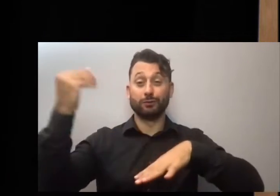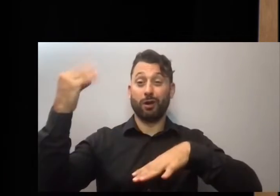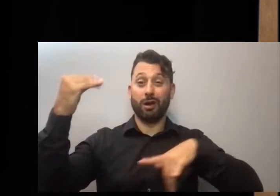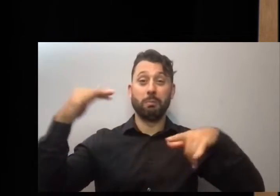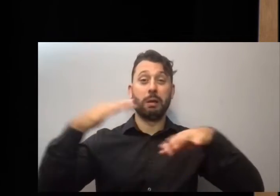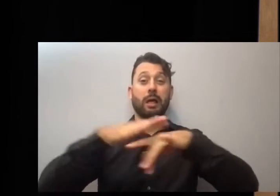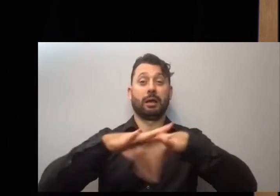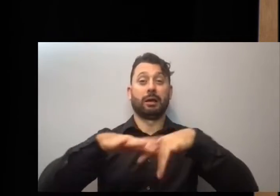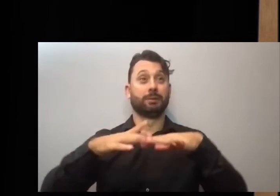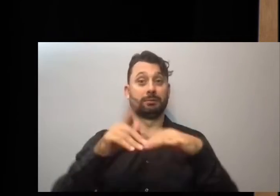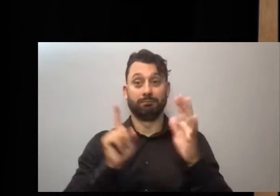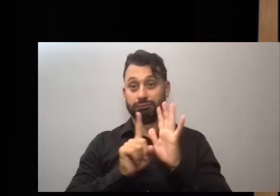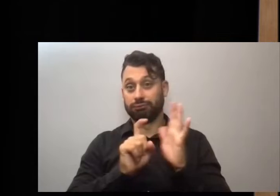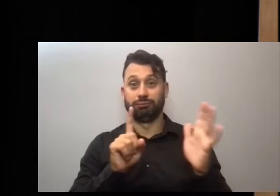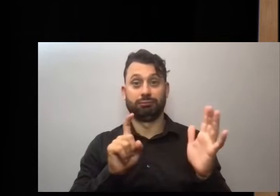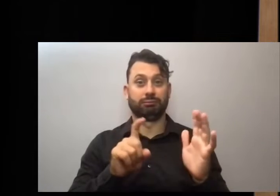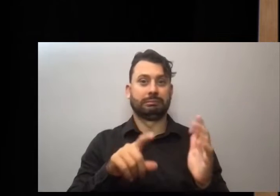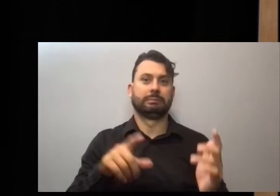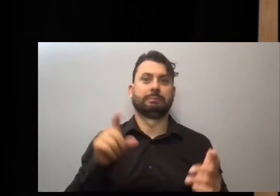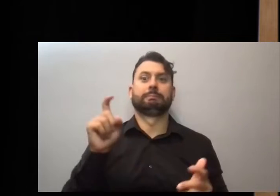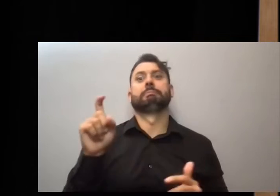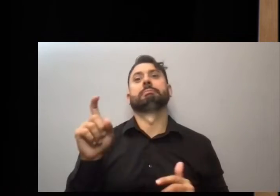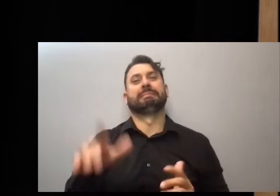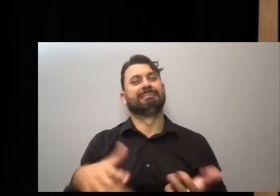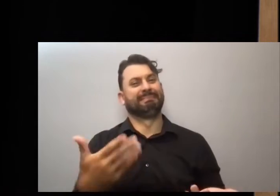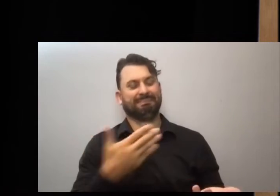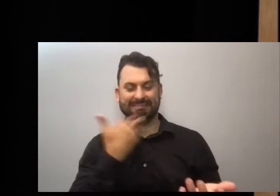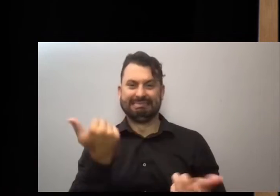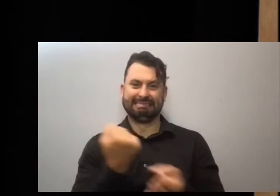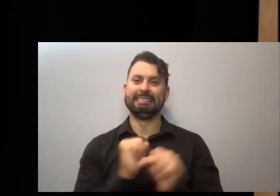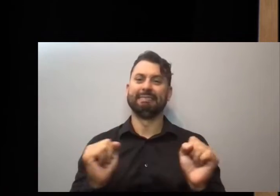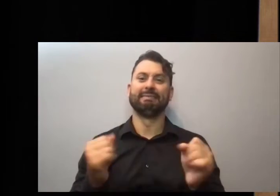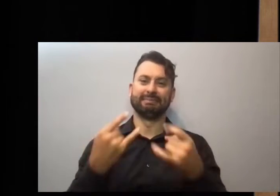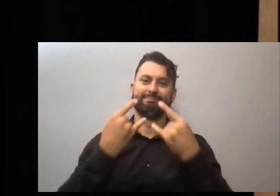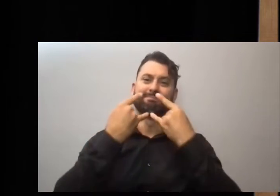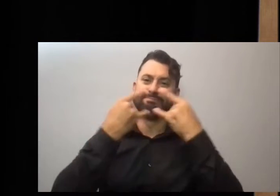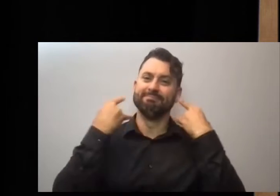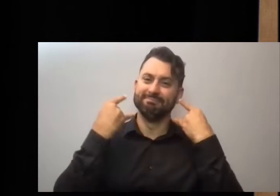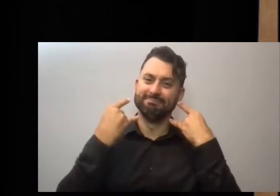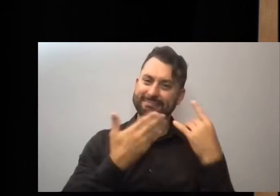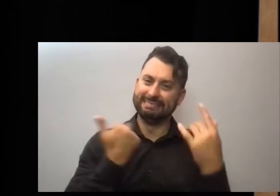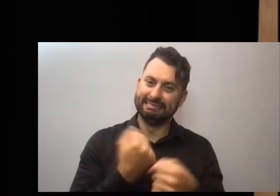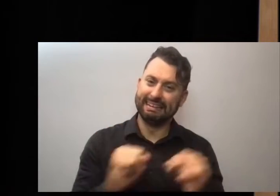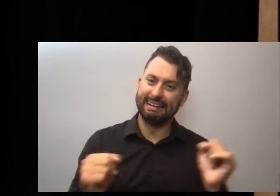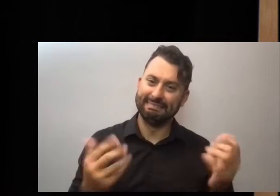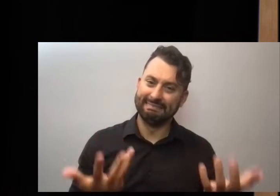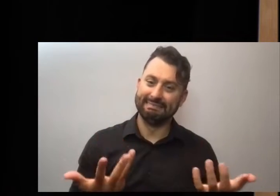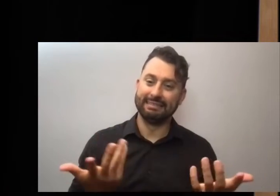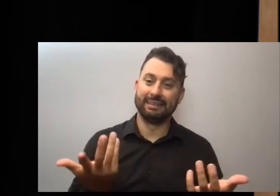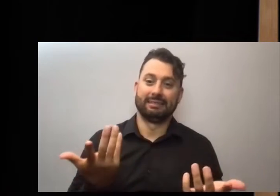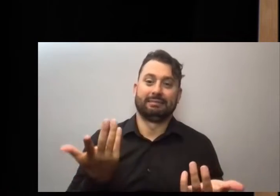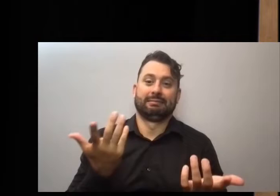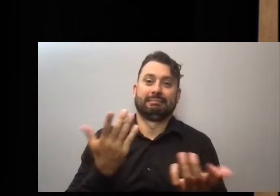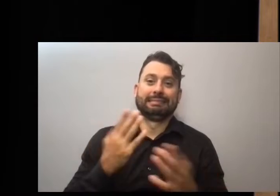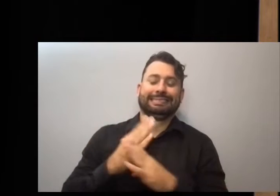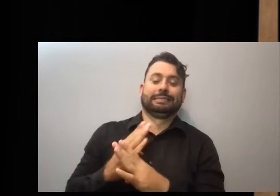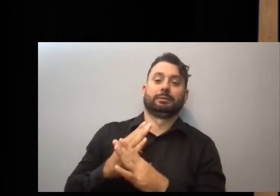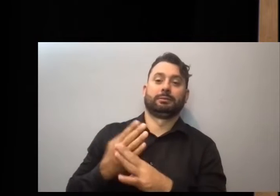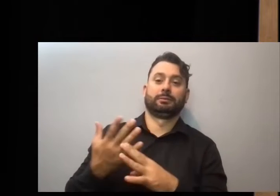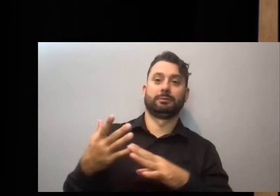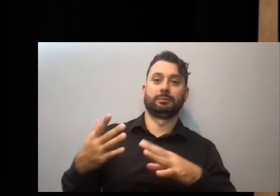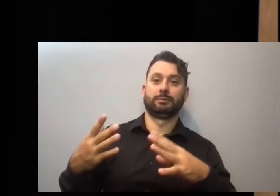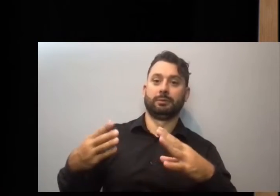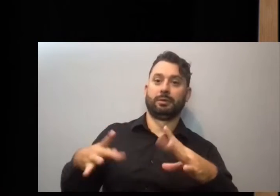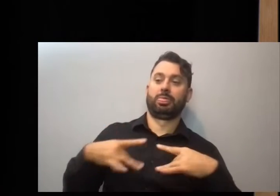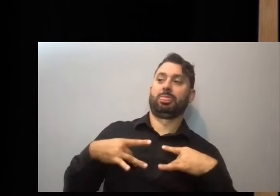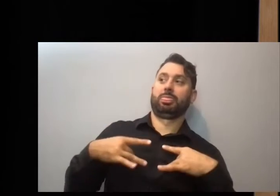so that potentially you have less of a chance to get COVID if somebody is infectious. Because we've already seen a number of